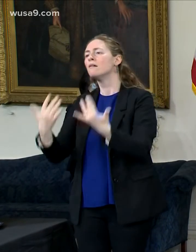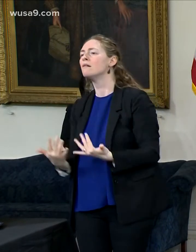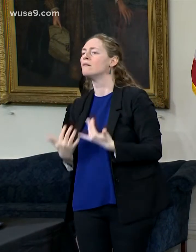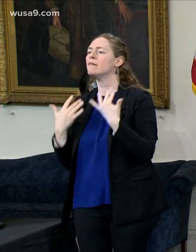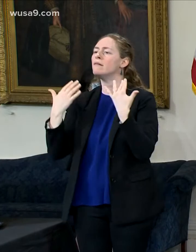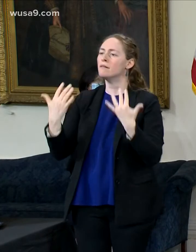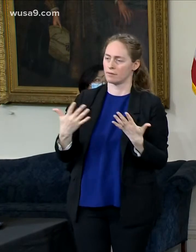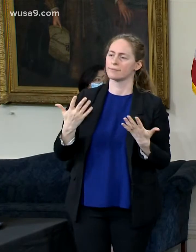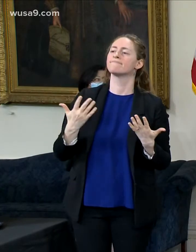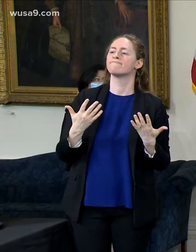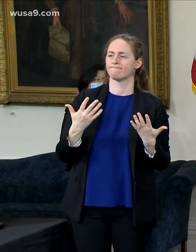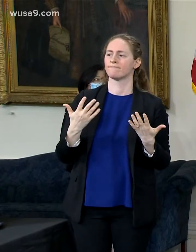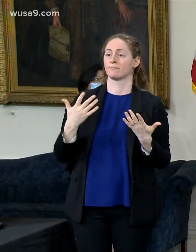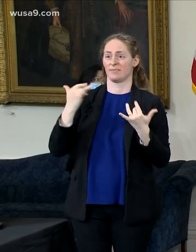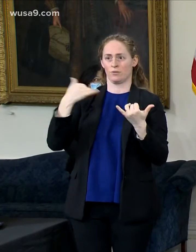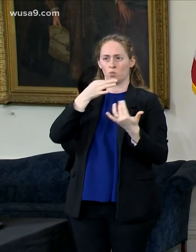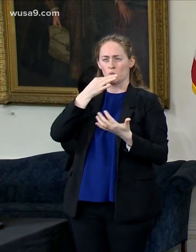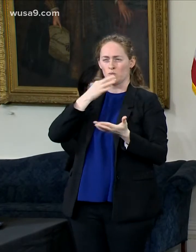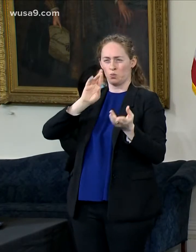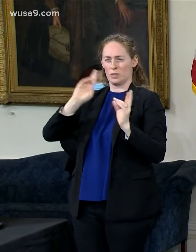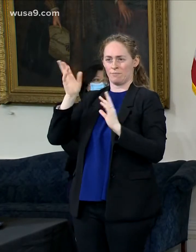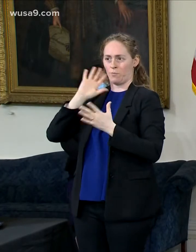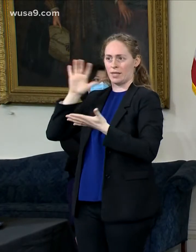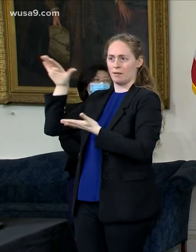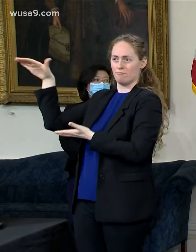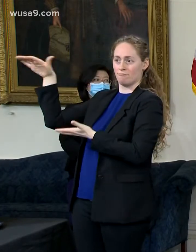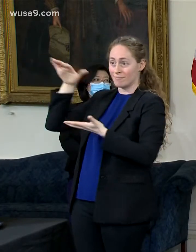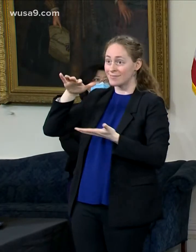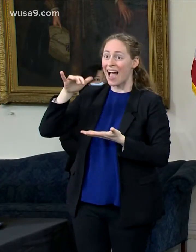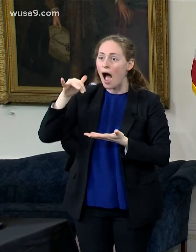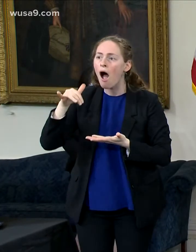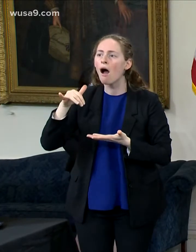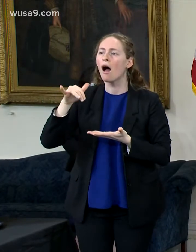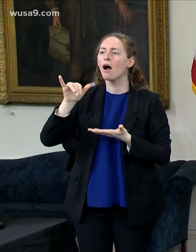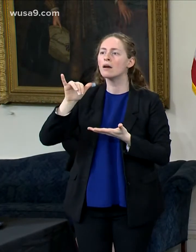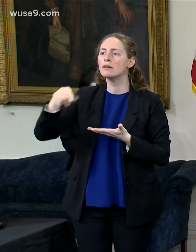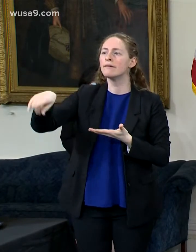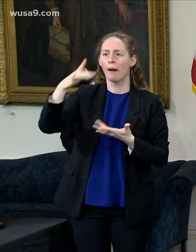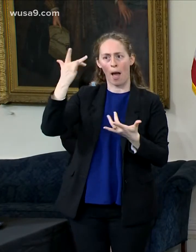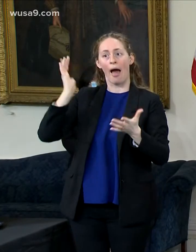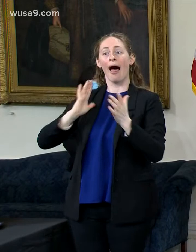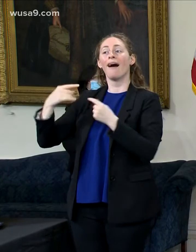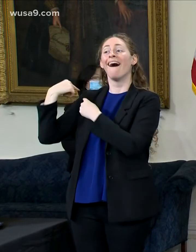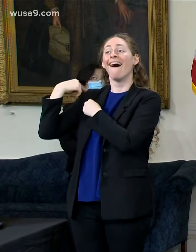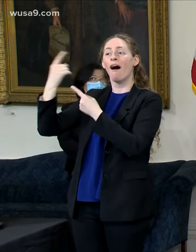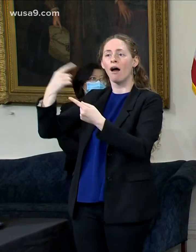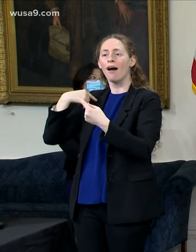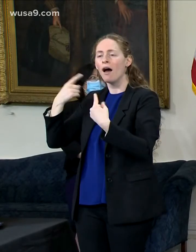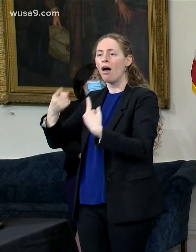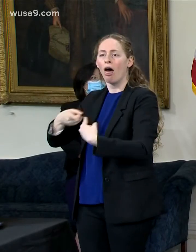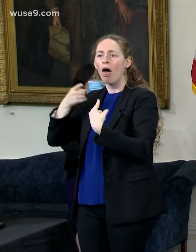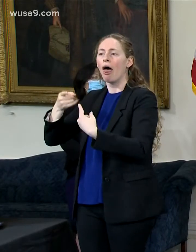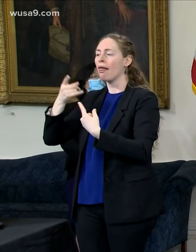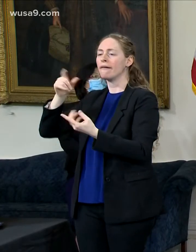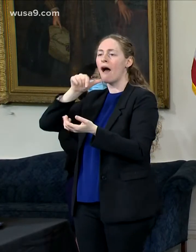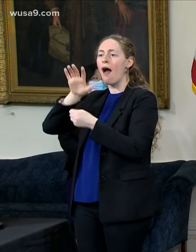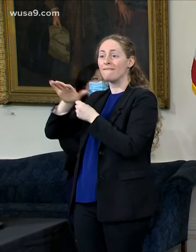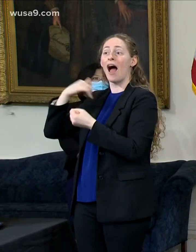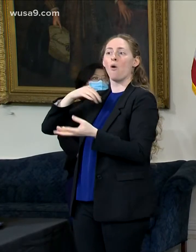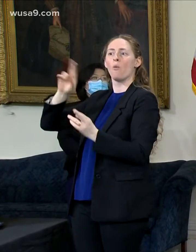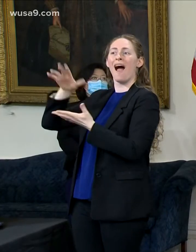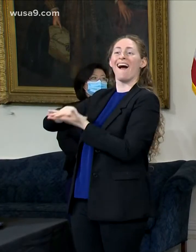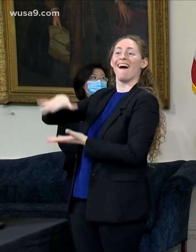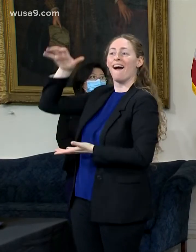no supply to we're going to have plenty of vaccines, and we're going to be out searching for people and trying to convince people to take them.